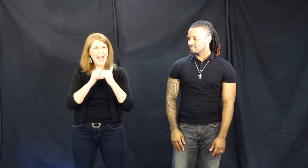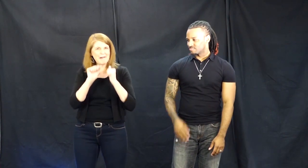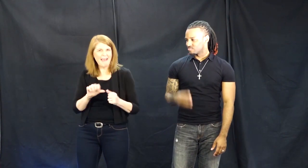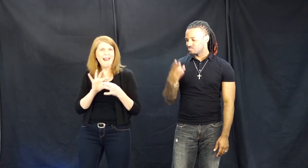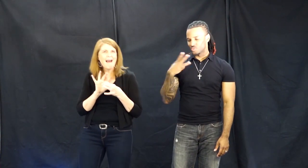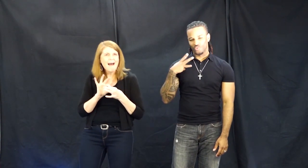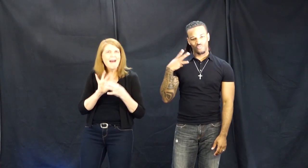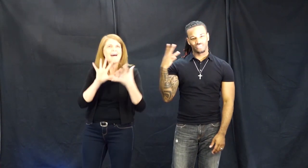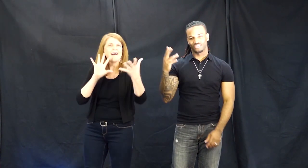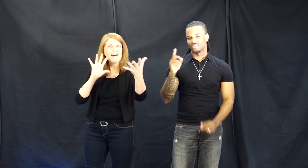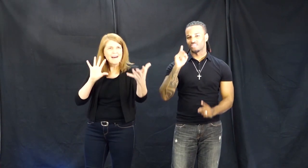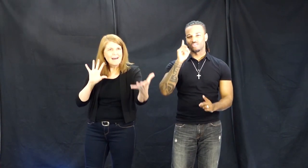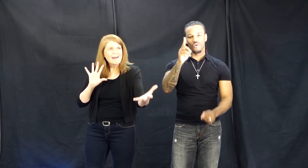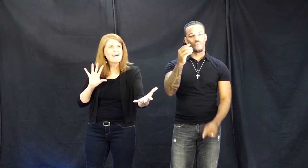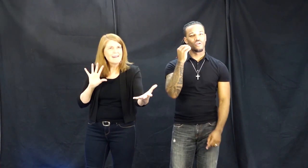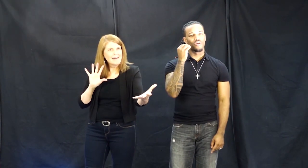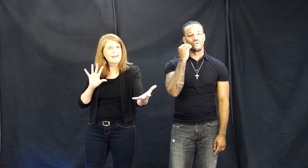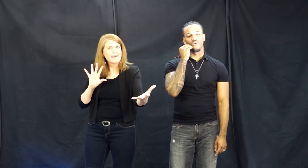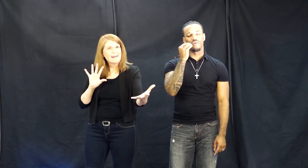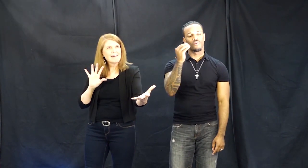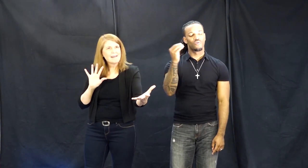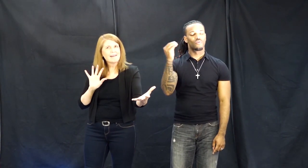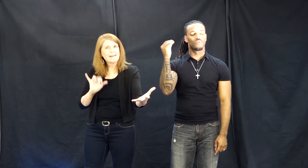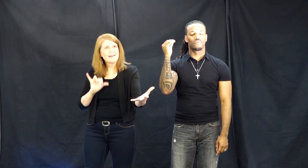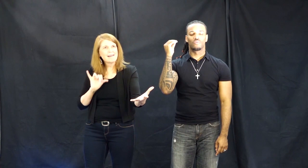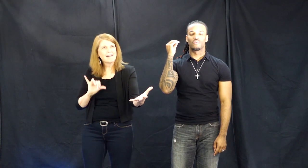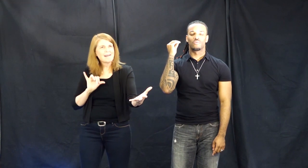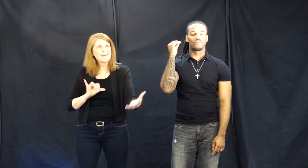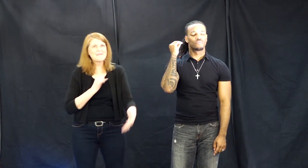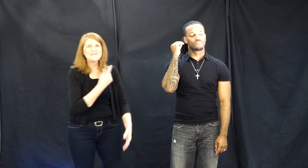goodbye. George Washington's going You home. and I.